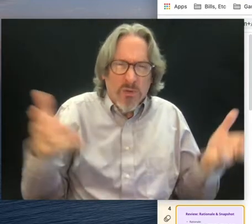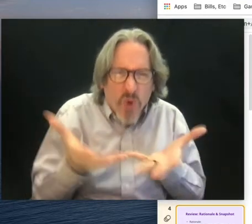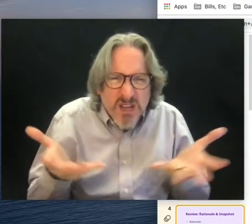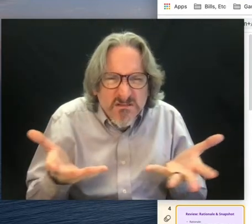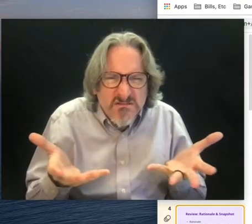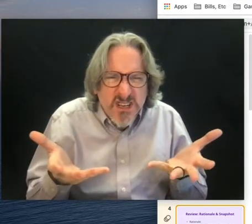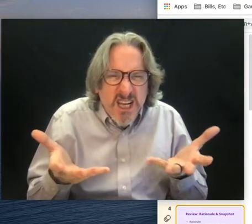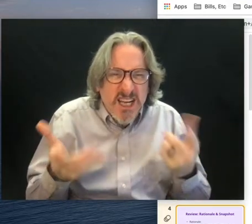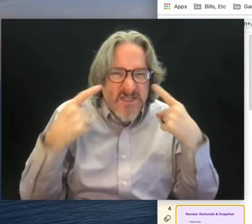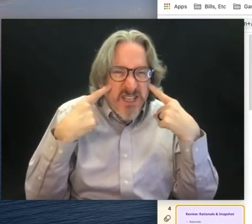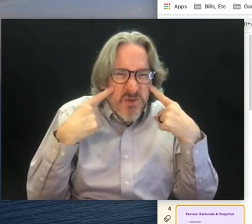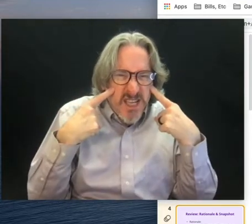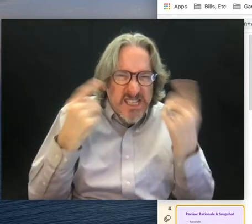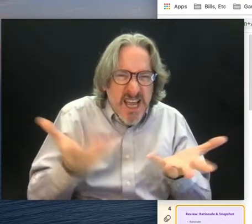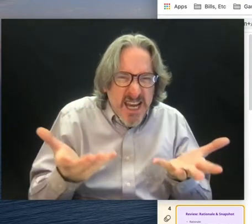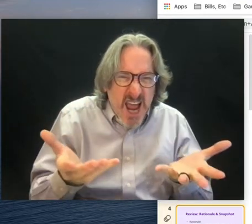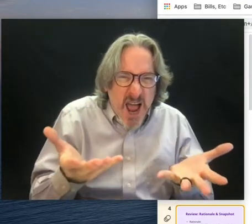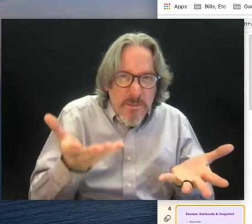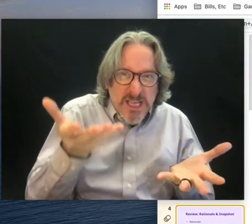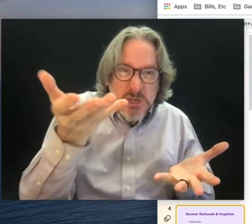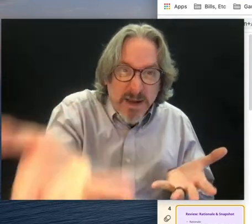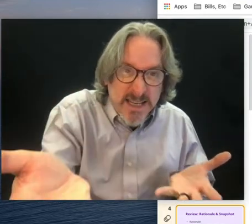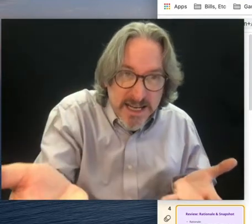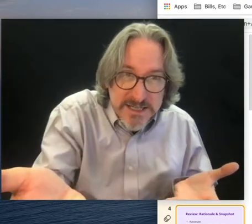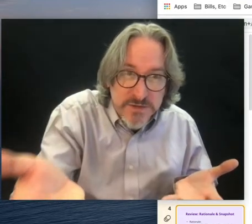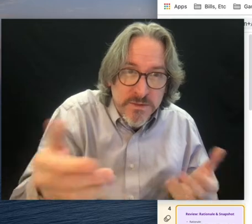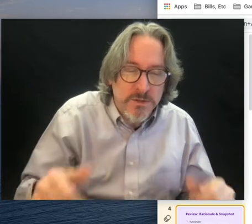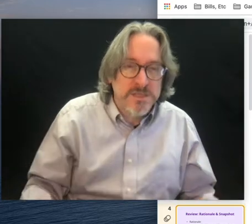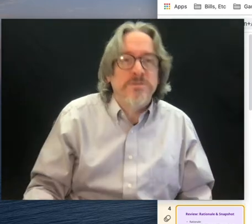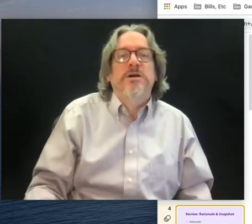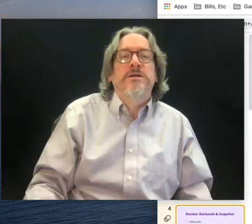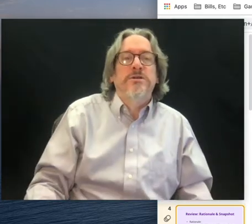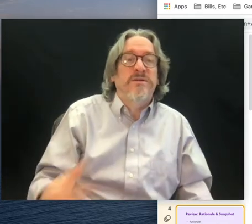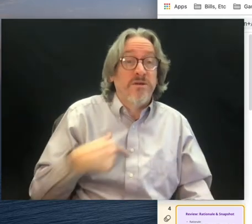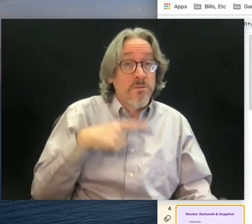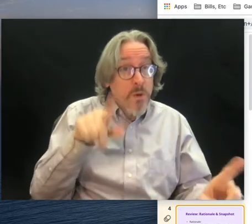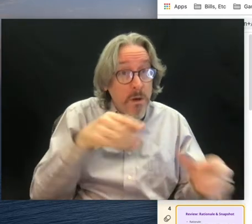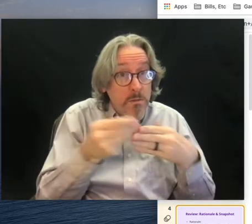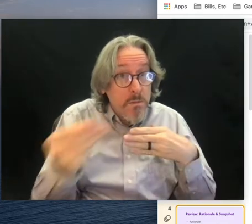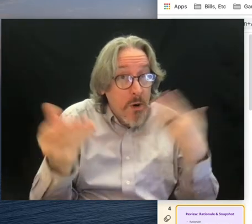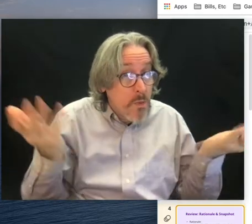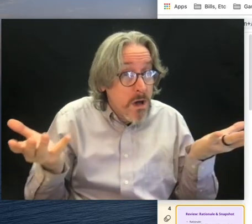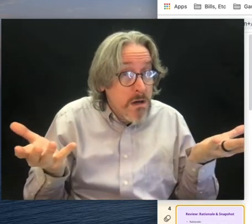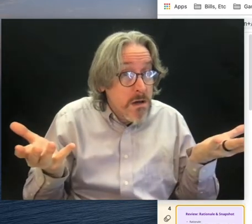like, what? Because if I do this, then I'm expecting an answer from the person I'm talking to.